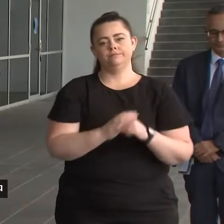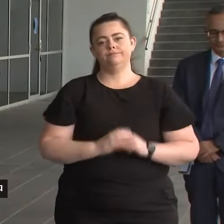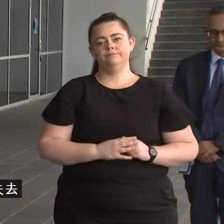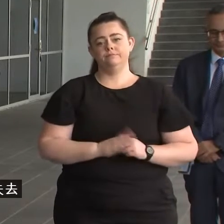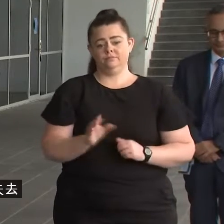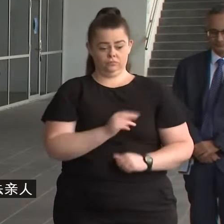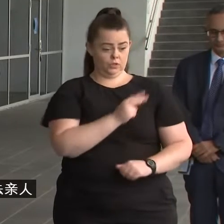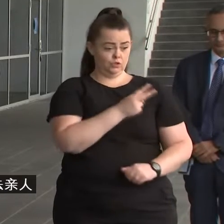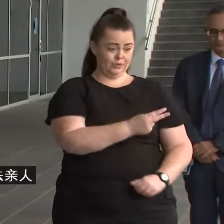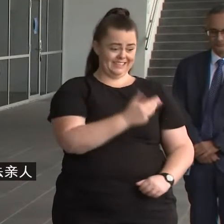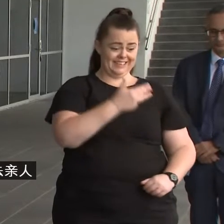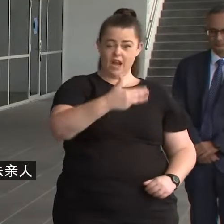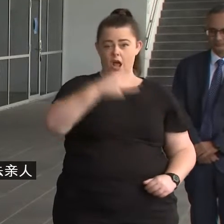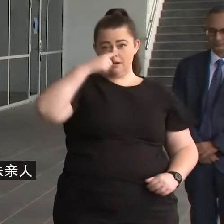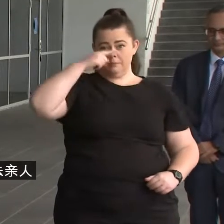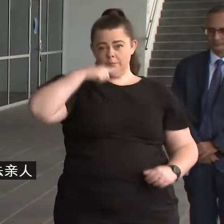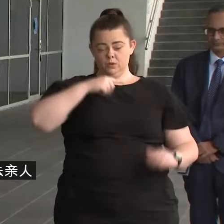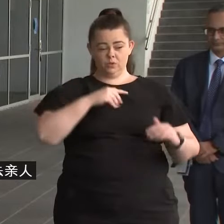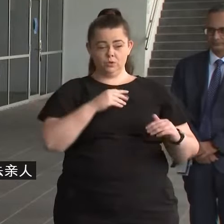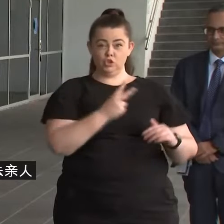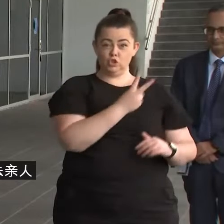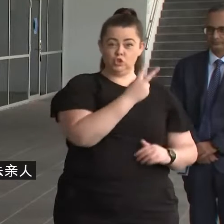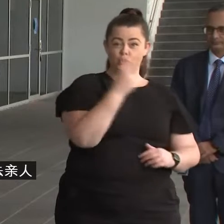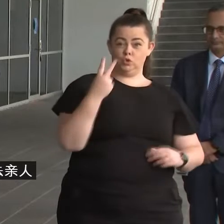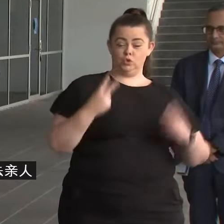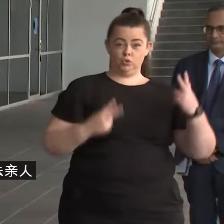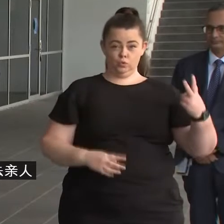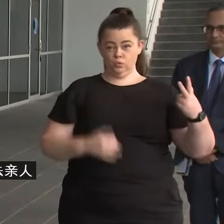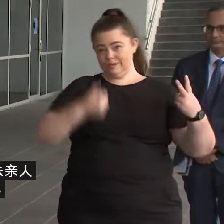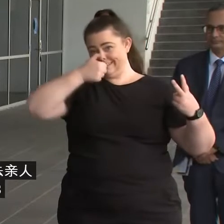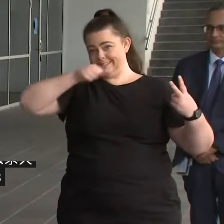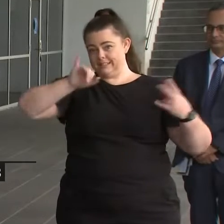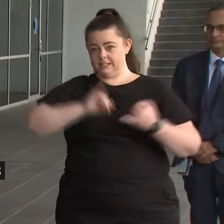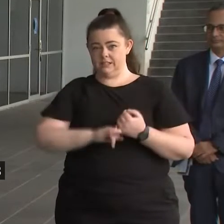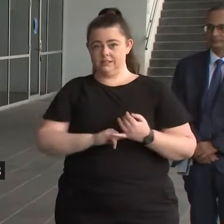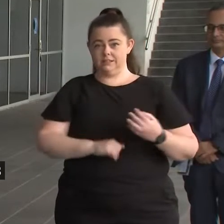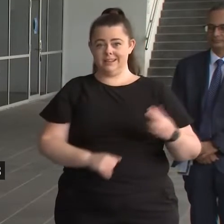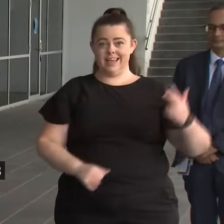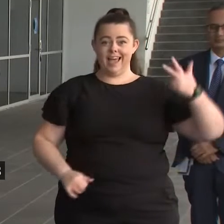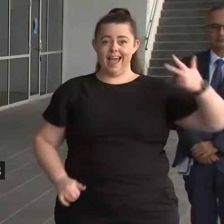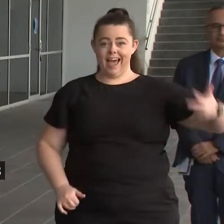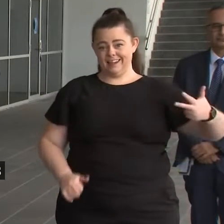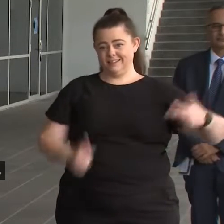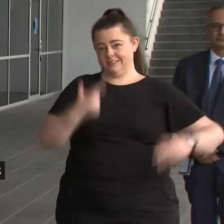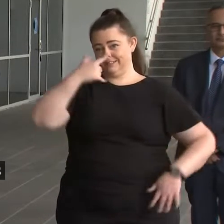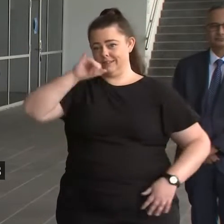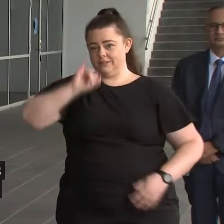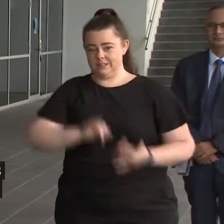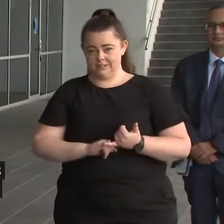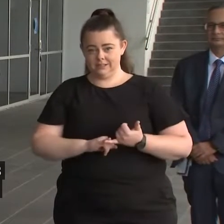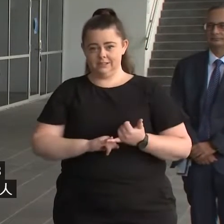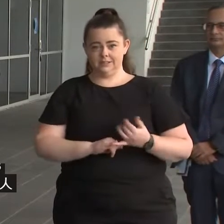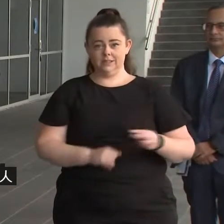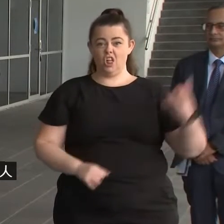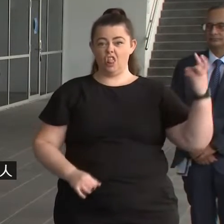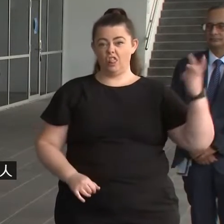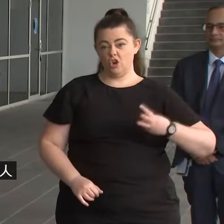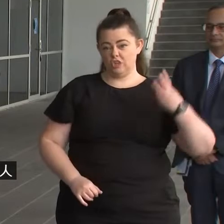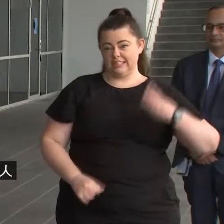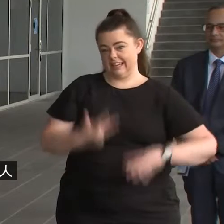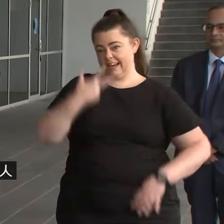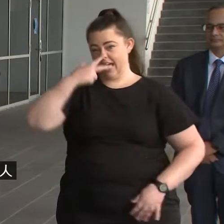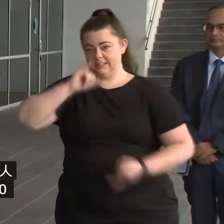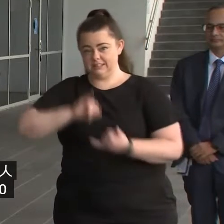people who died, 2 people were aged in their 60s, 8 people were aged in their 70s, 13 were aged in their